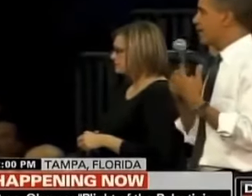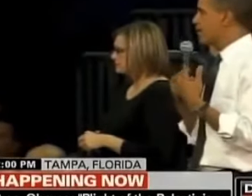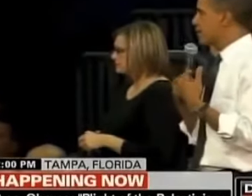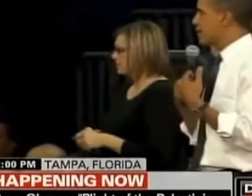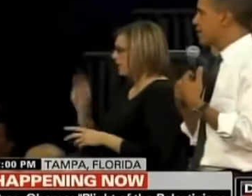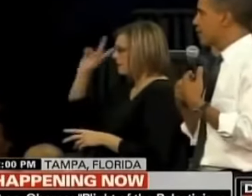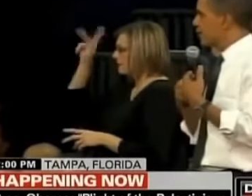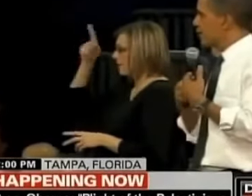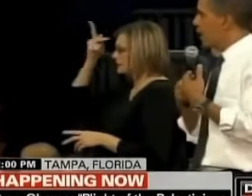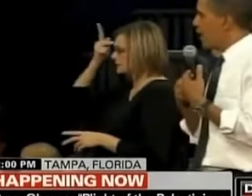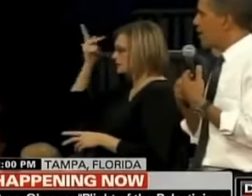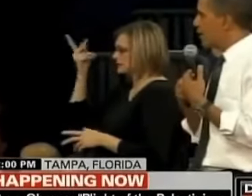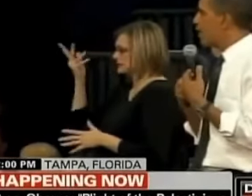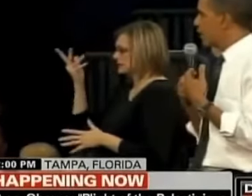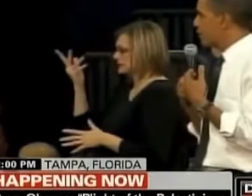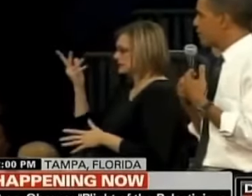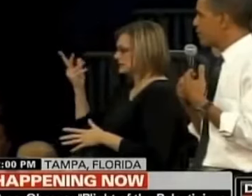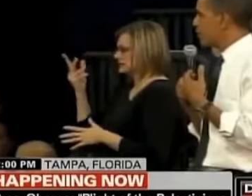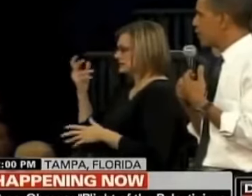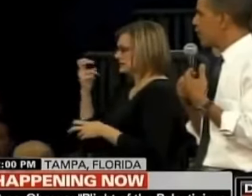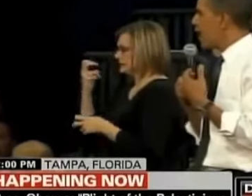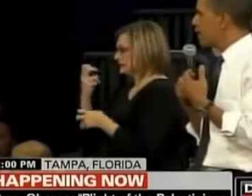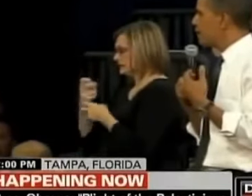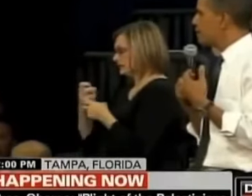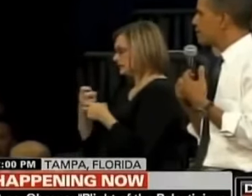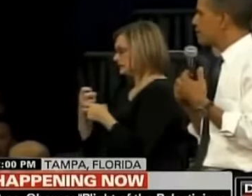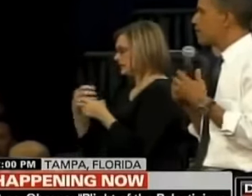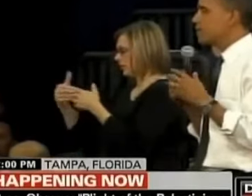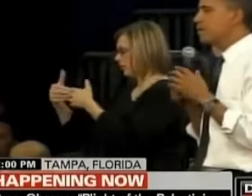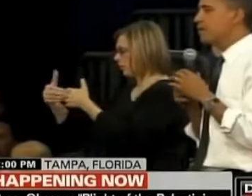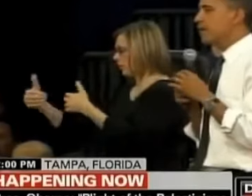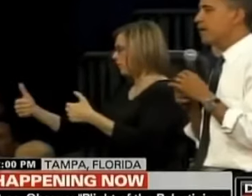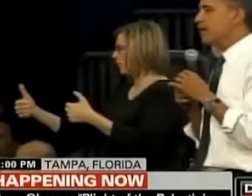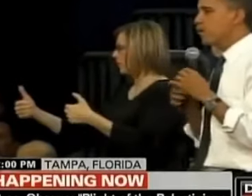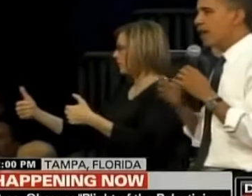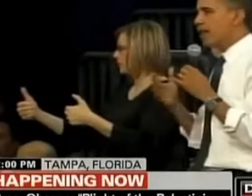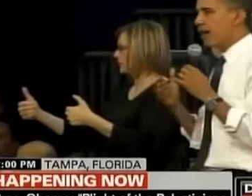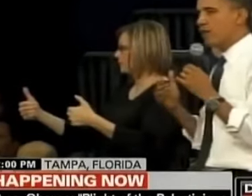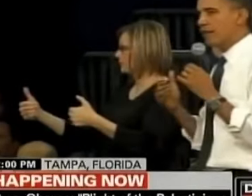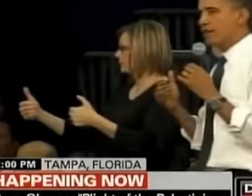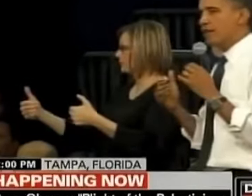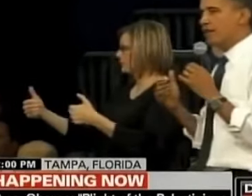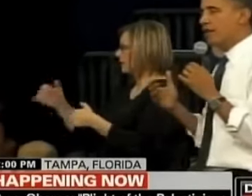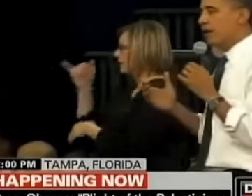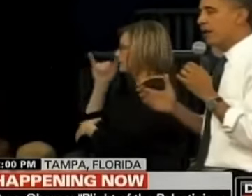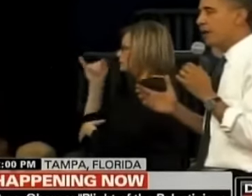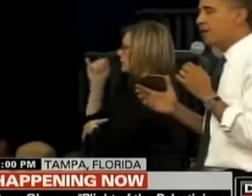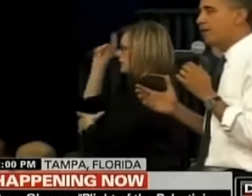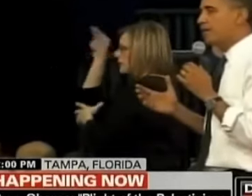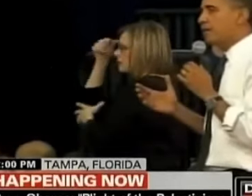the politics are difficult. They're divided. The Israeli government